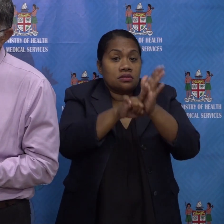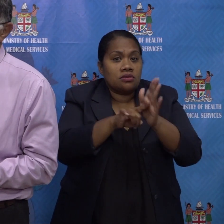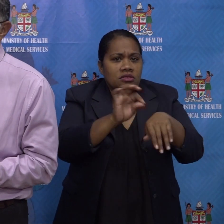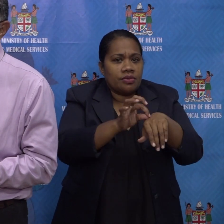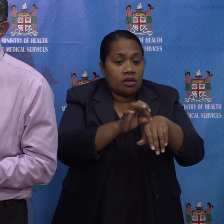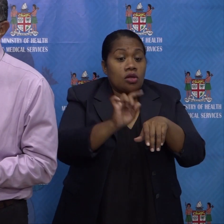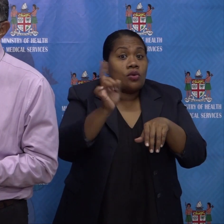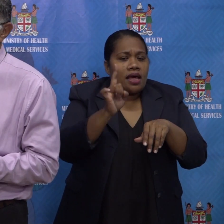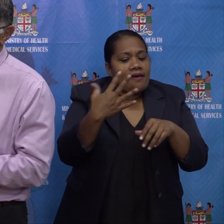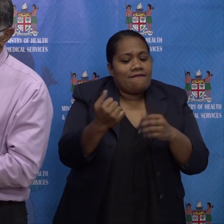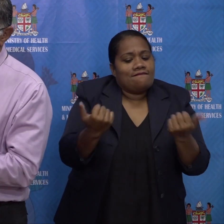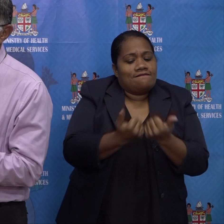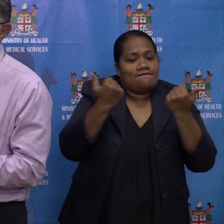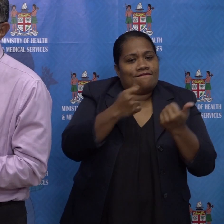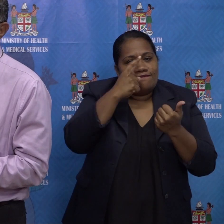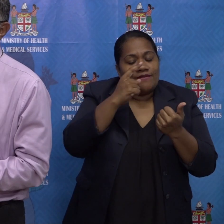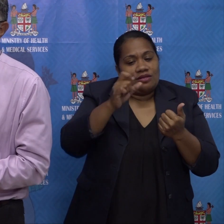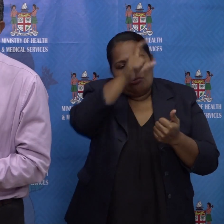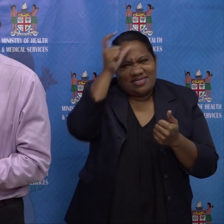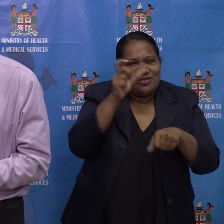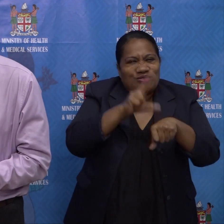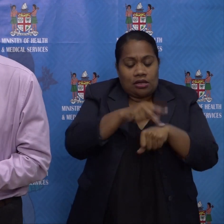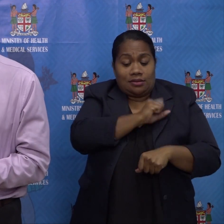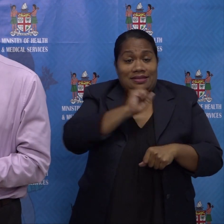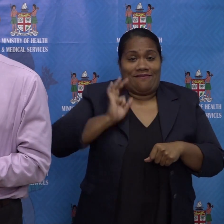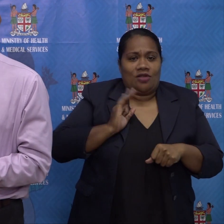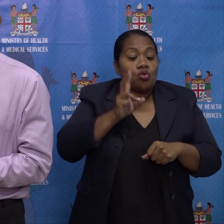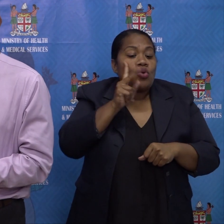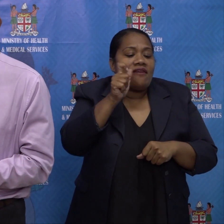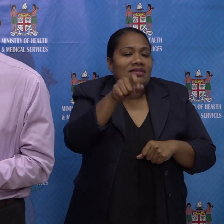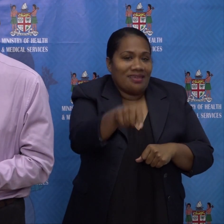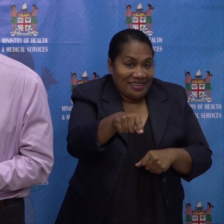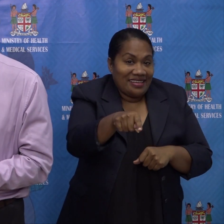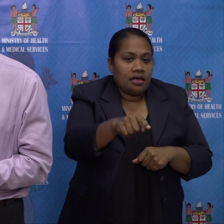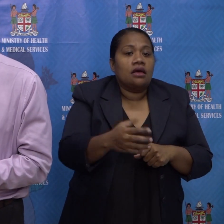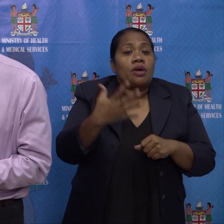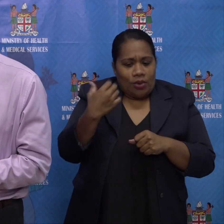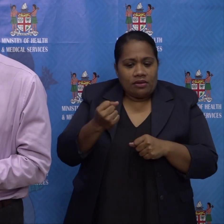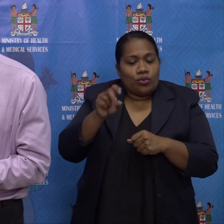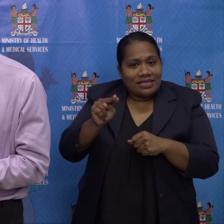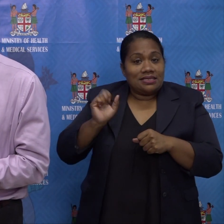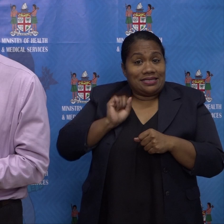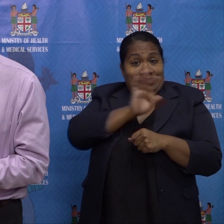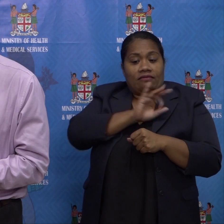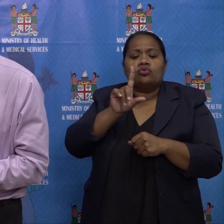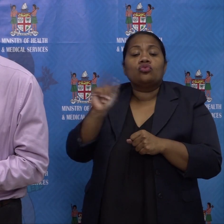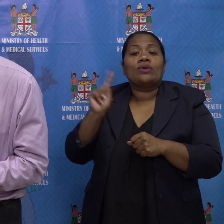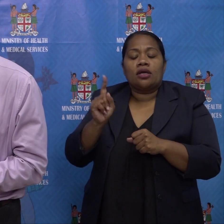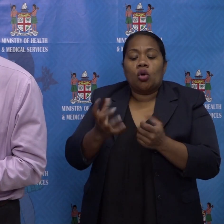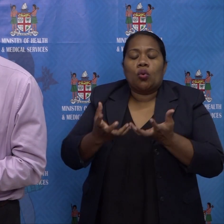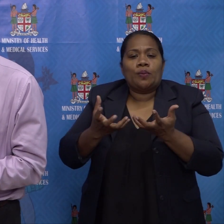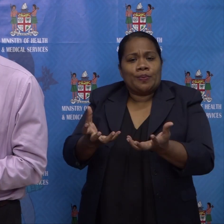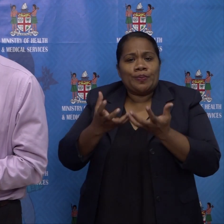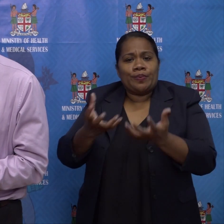staff to look after that 100 and do alternate shift. But we also need staff to do cooking. We also need staff to look